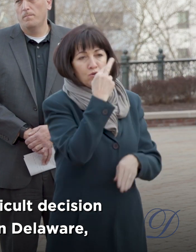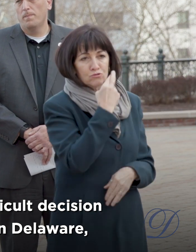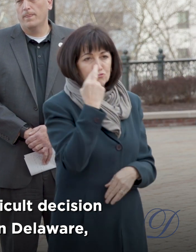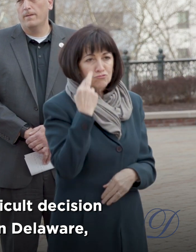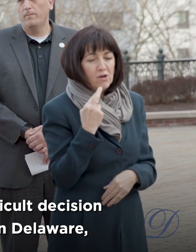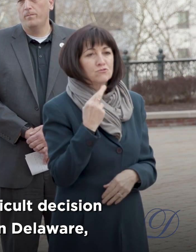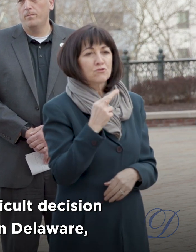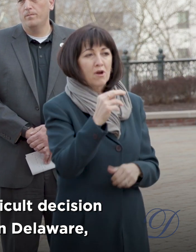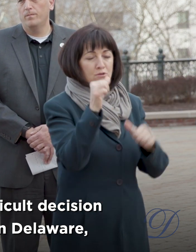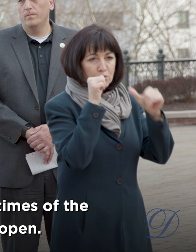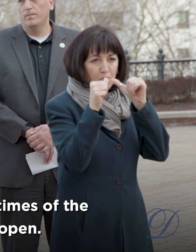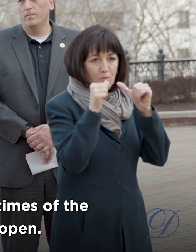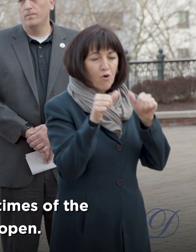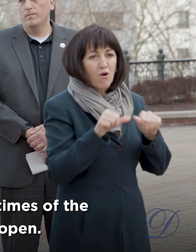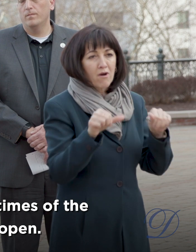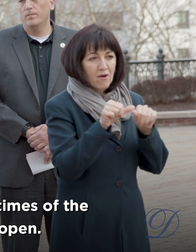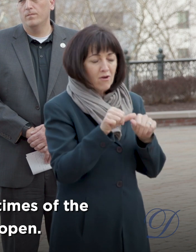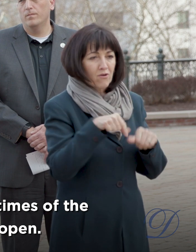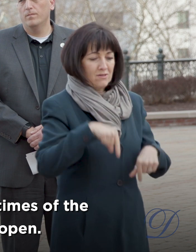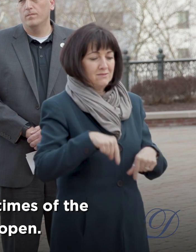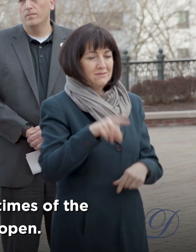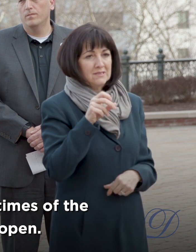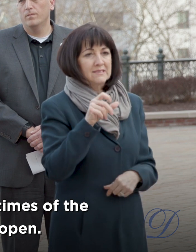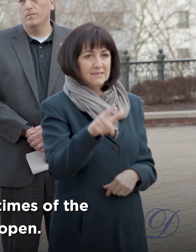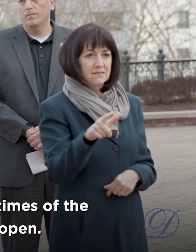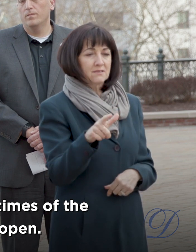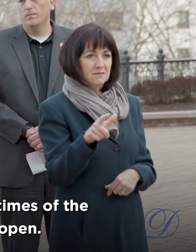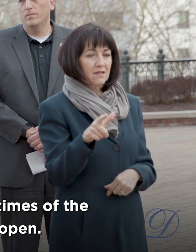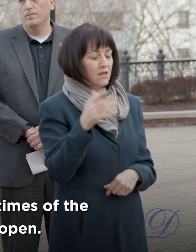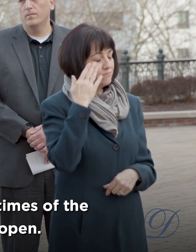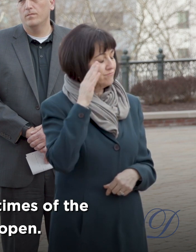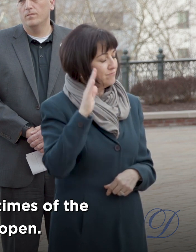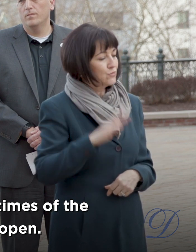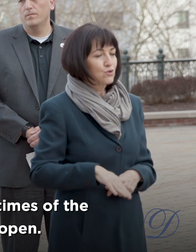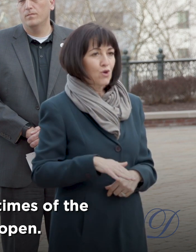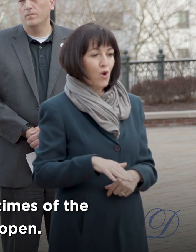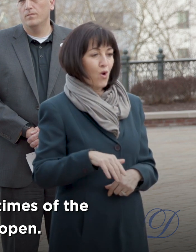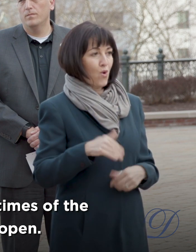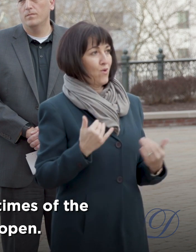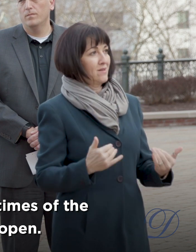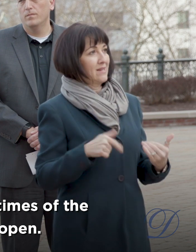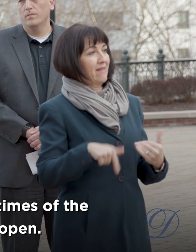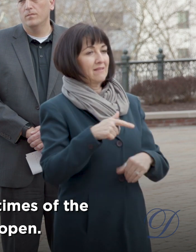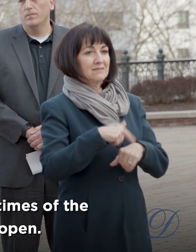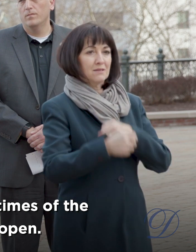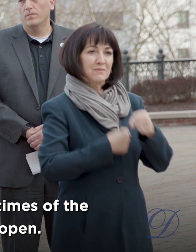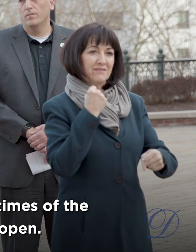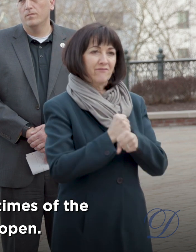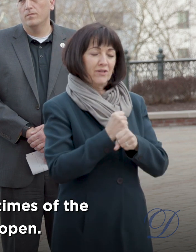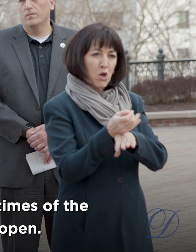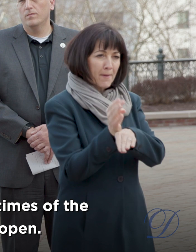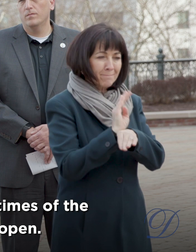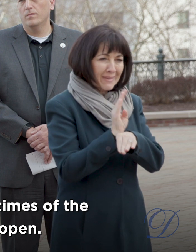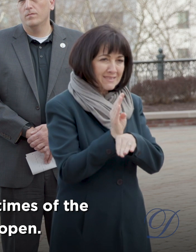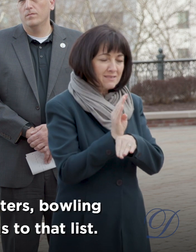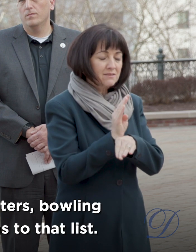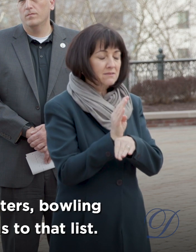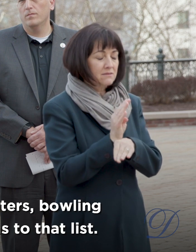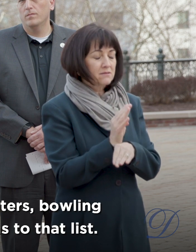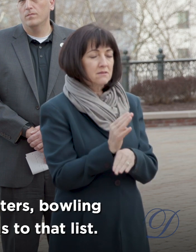in Delaware just before one of the busiest times of the year until it is safe to